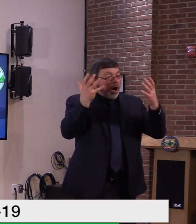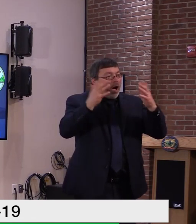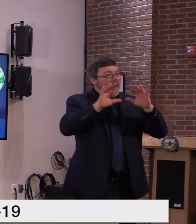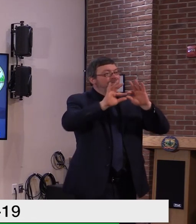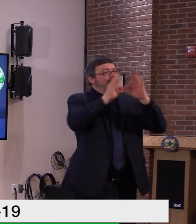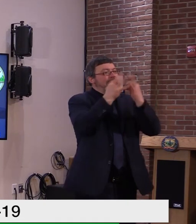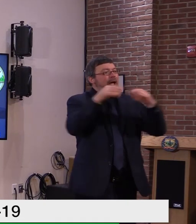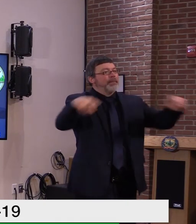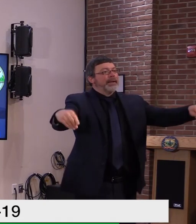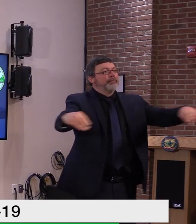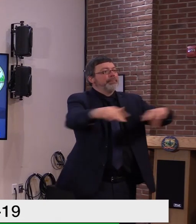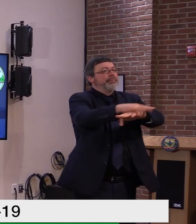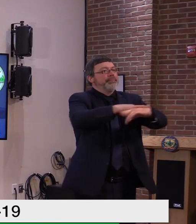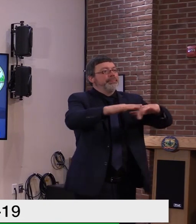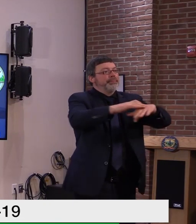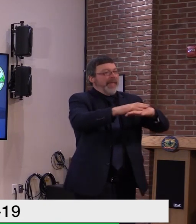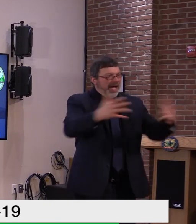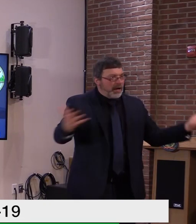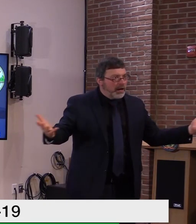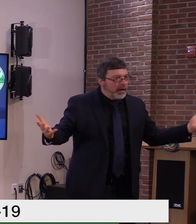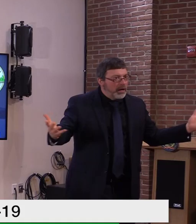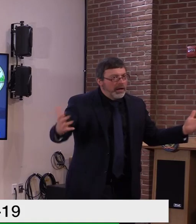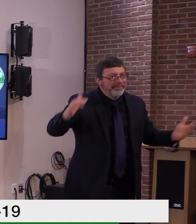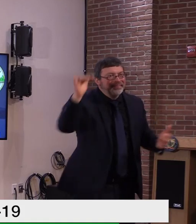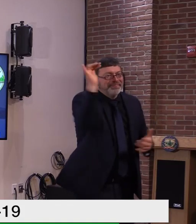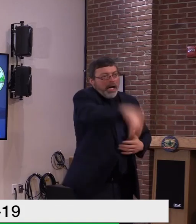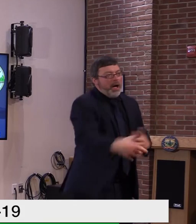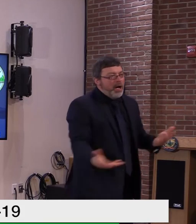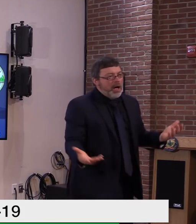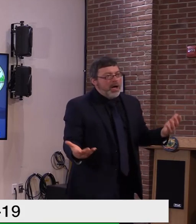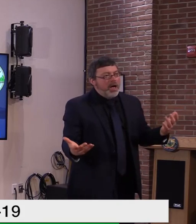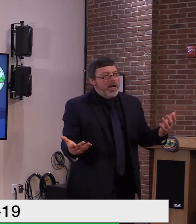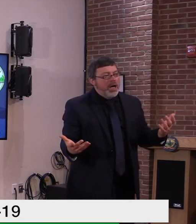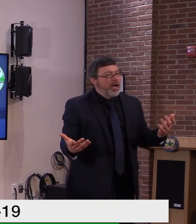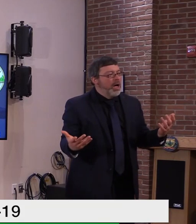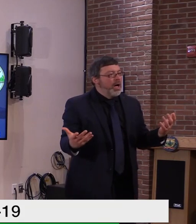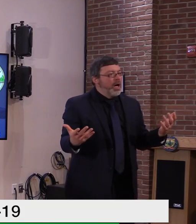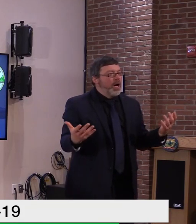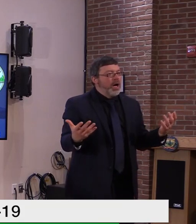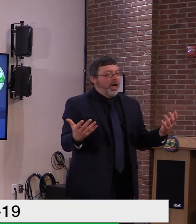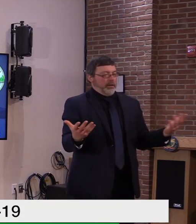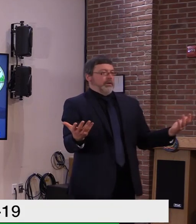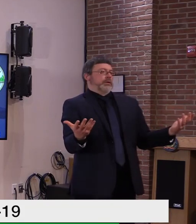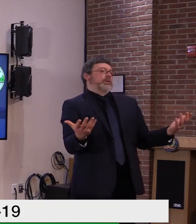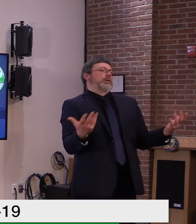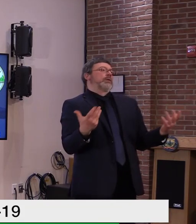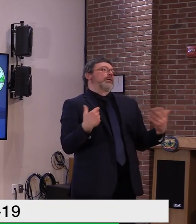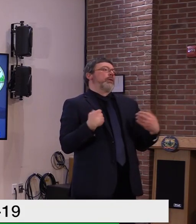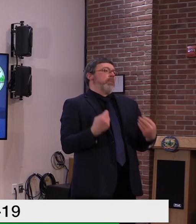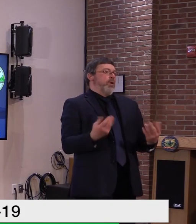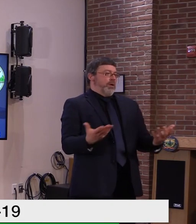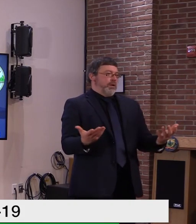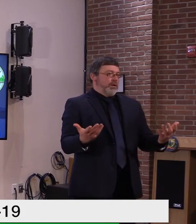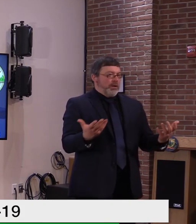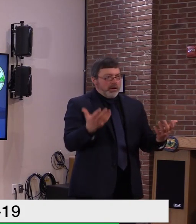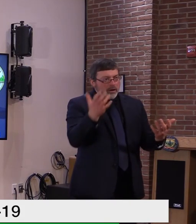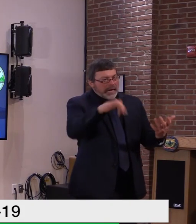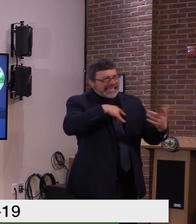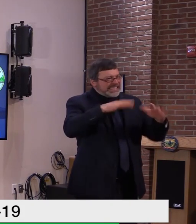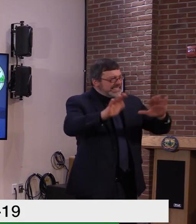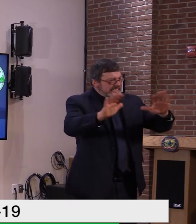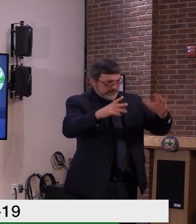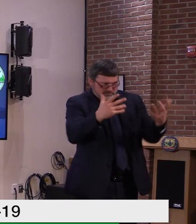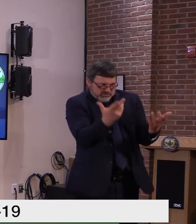out of those multiple family get-togethers. This is important because we saw what happened